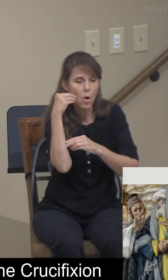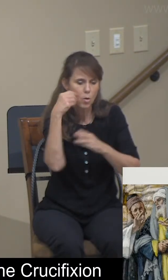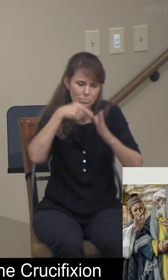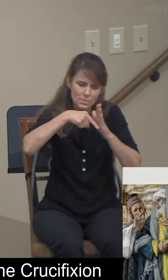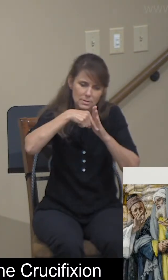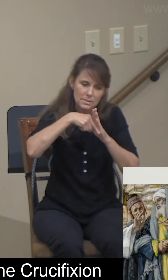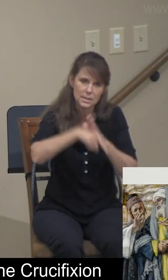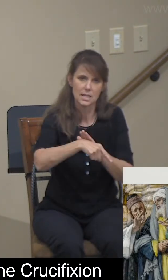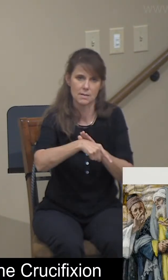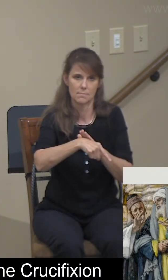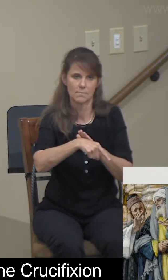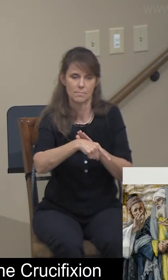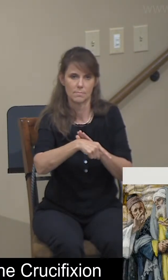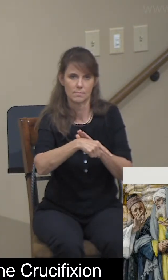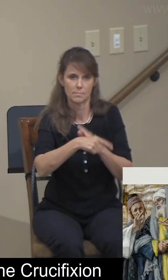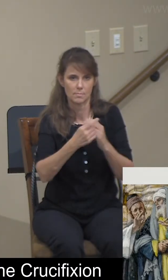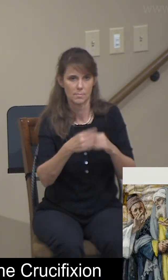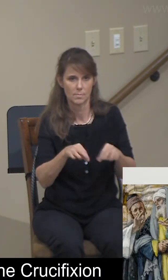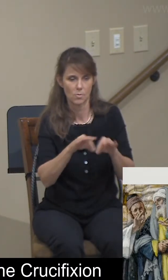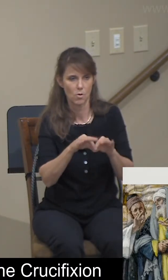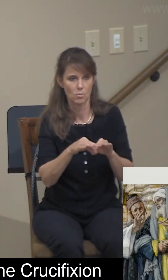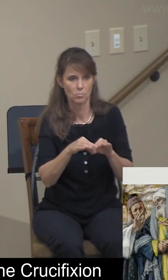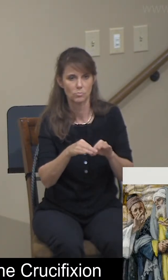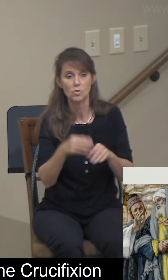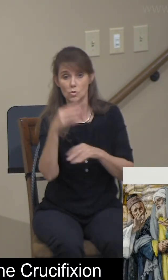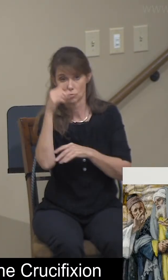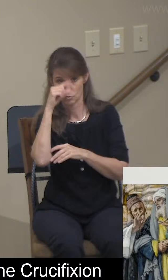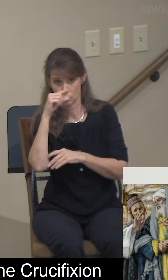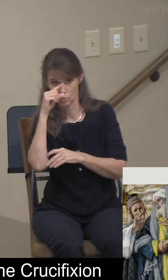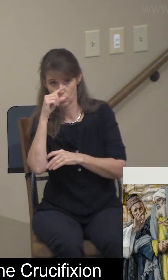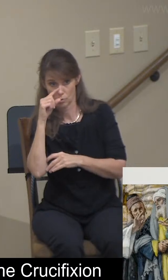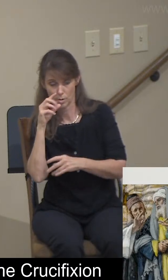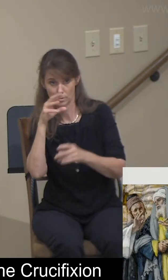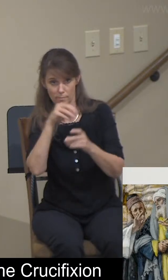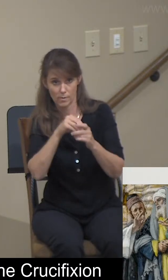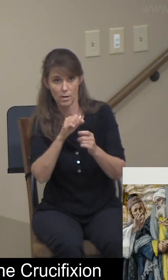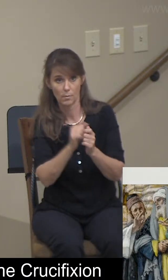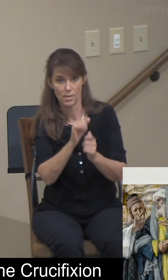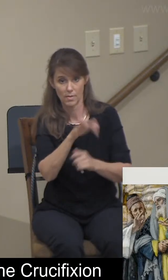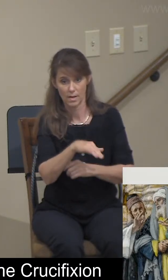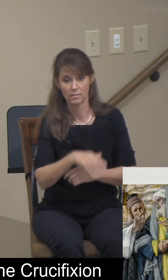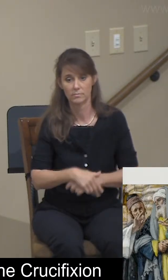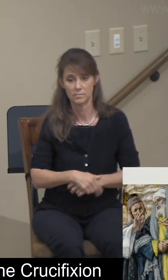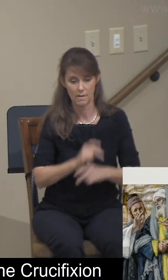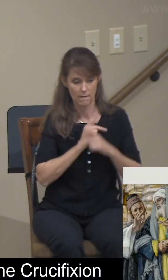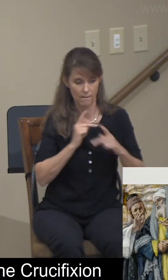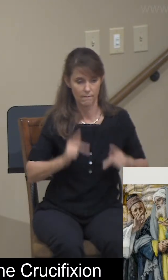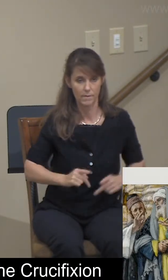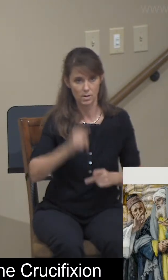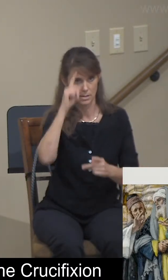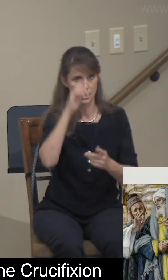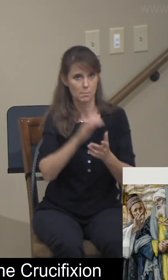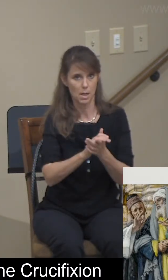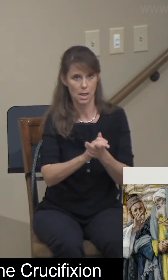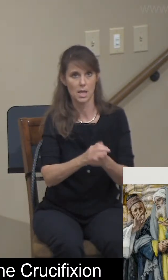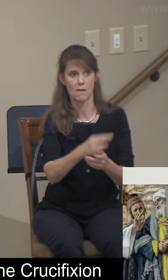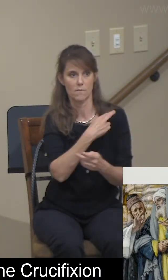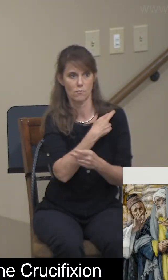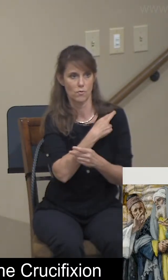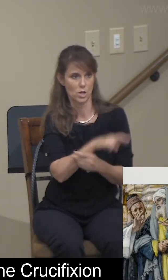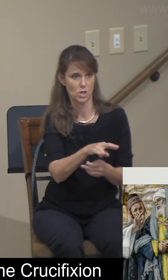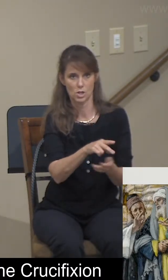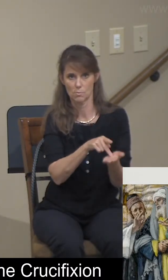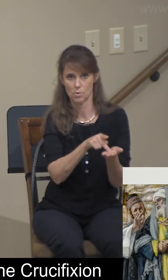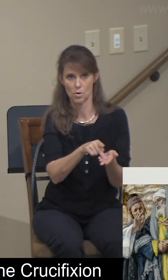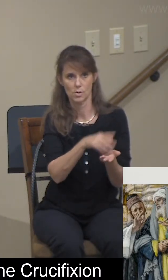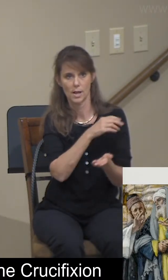the civilizations in which the Greeks were a part of. The Pharisees very much believe in both a religious purification and an